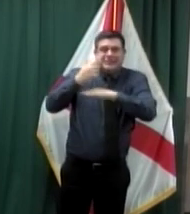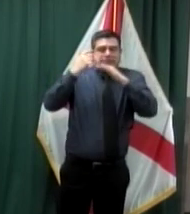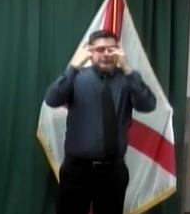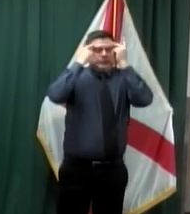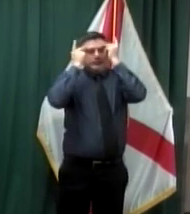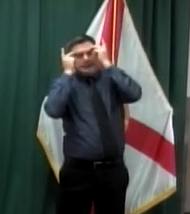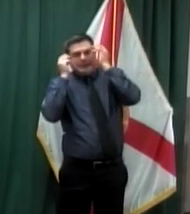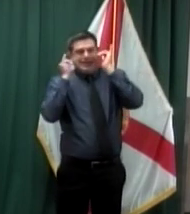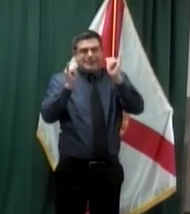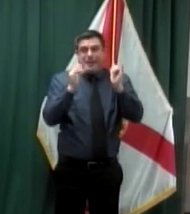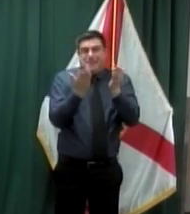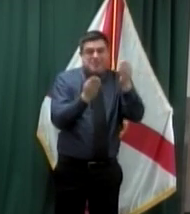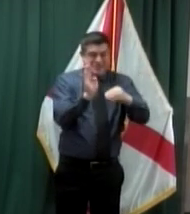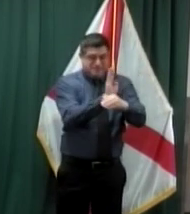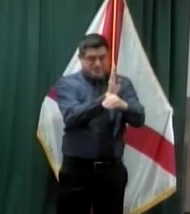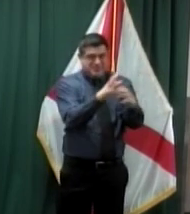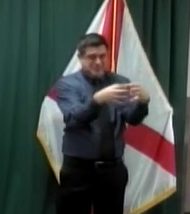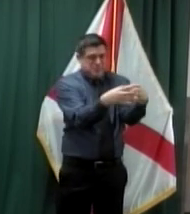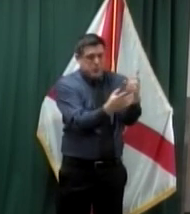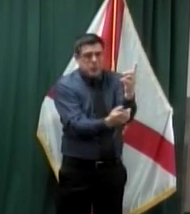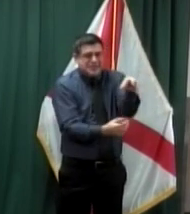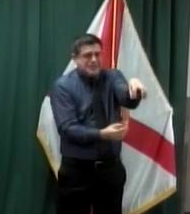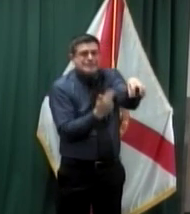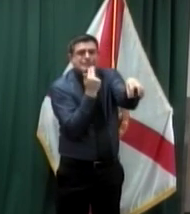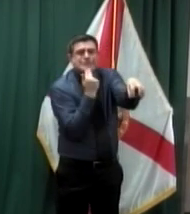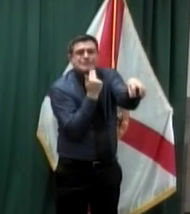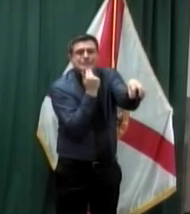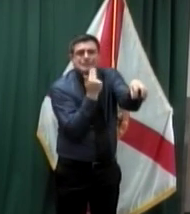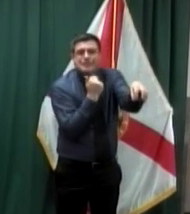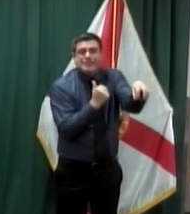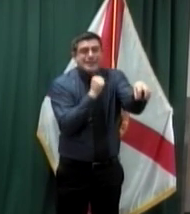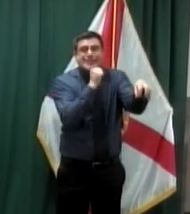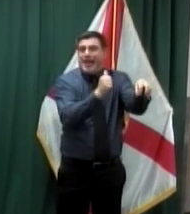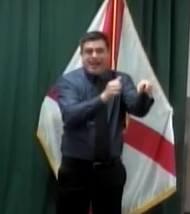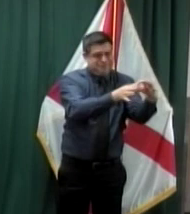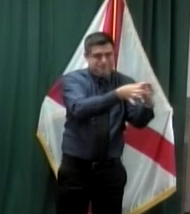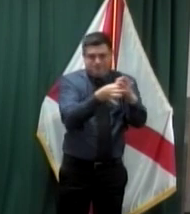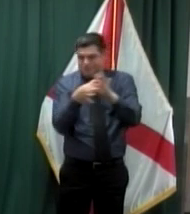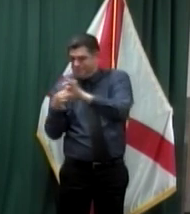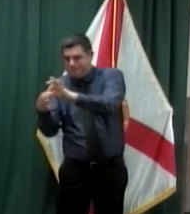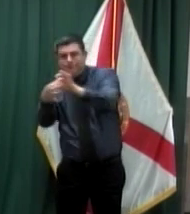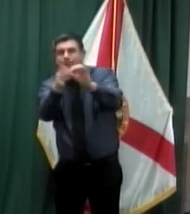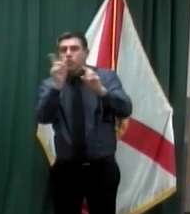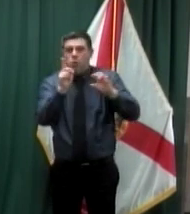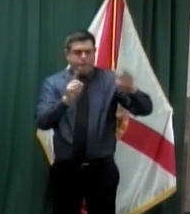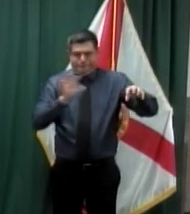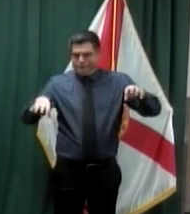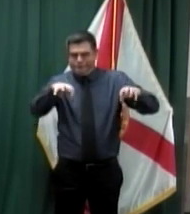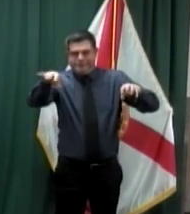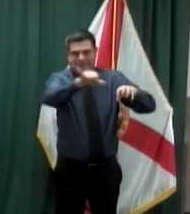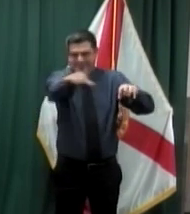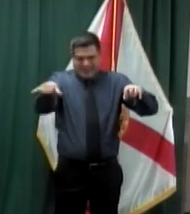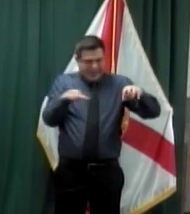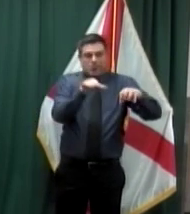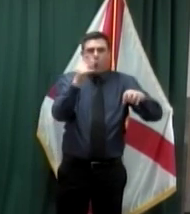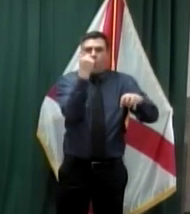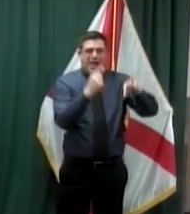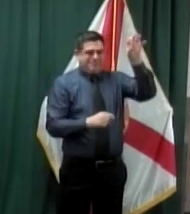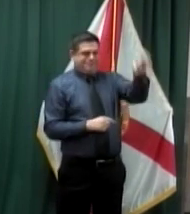wherewithal to hold on for months at a time. Even though some of the federal programs that have been rolled out, some have been able to